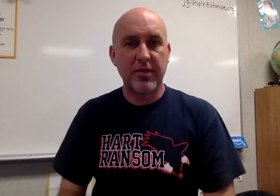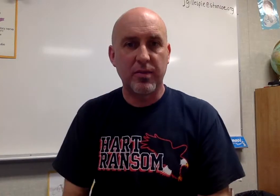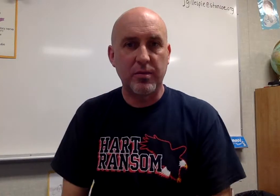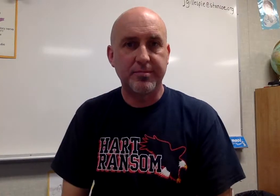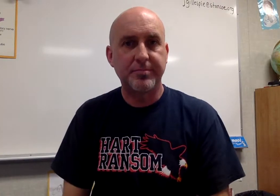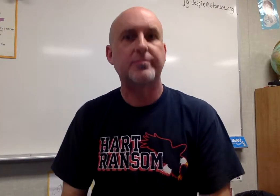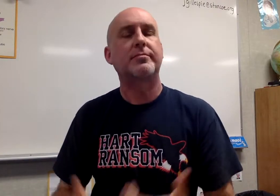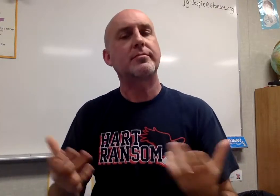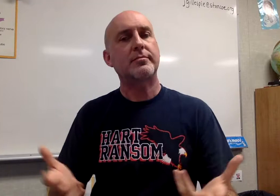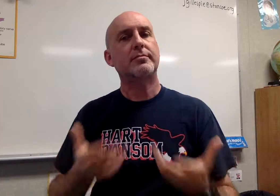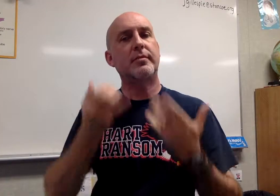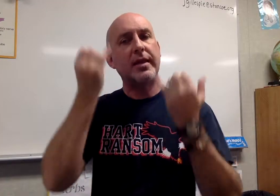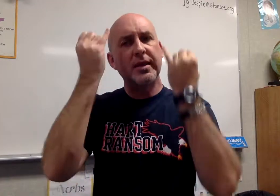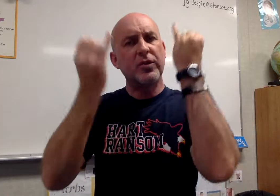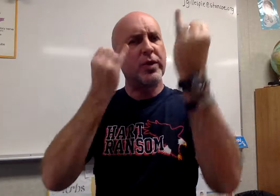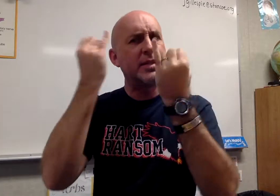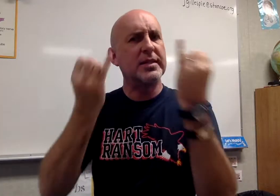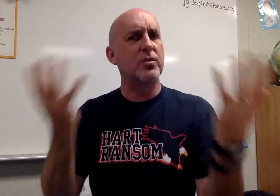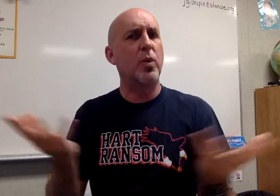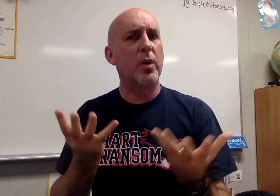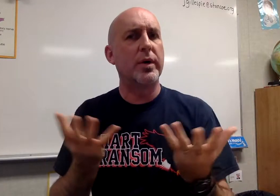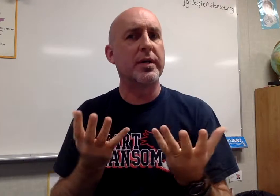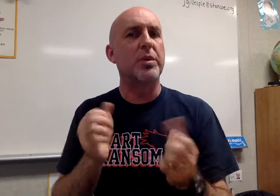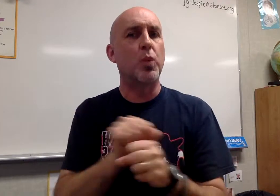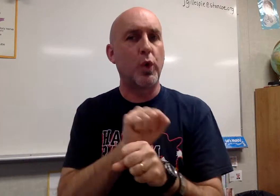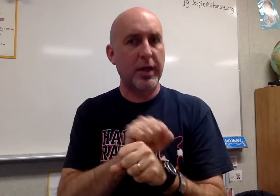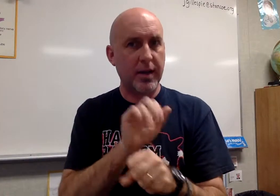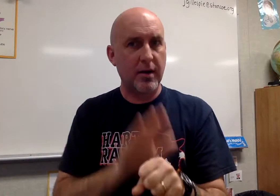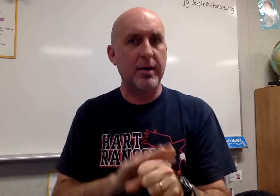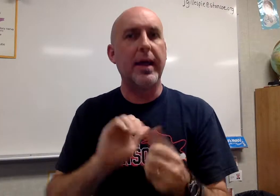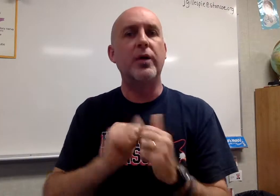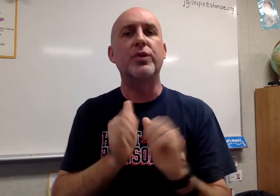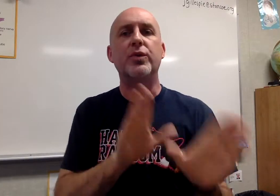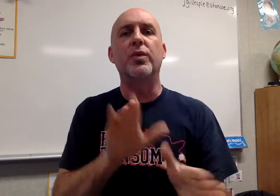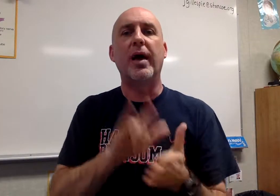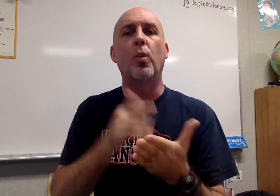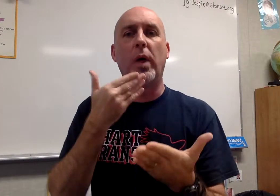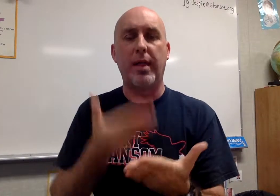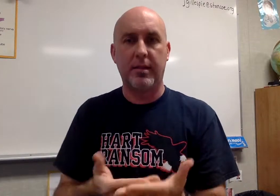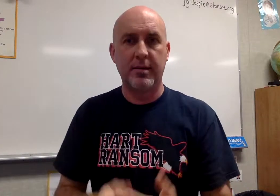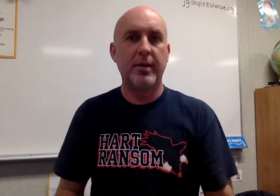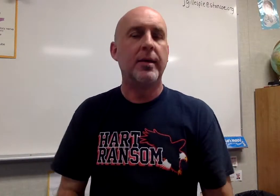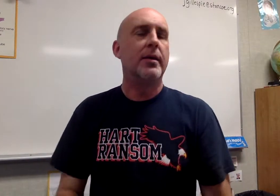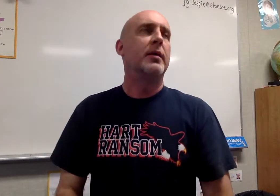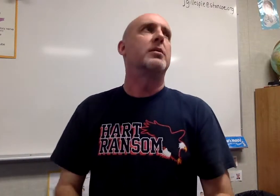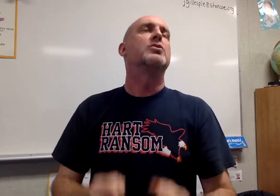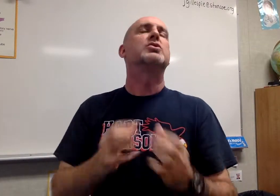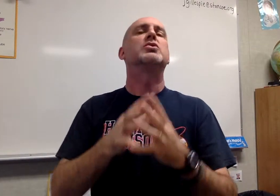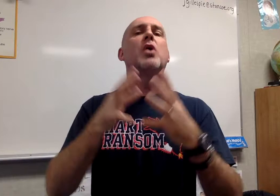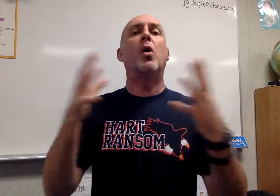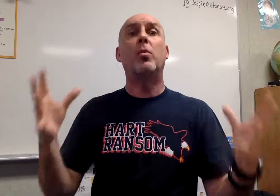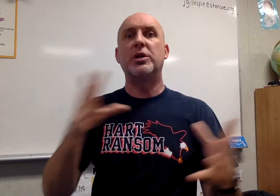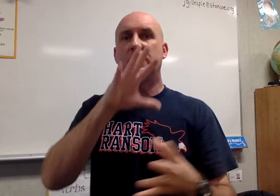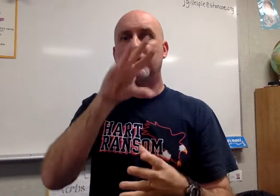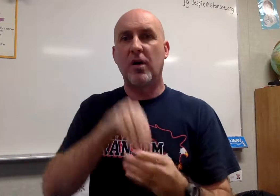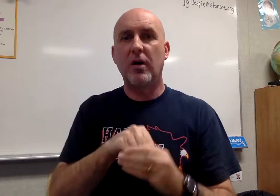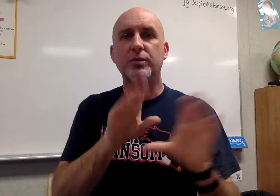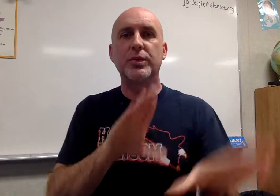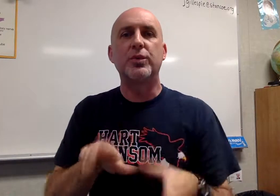through. Give you an idea of what we're going to be working on, how to do that well. There's so much involved with doing